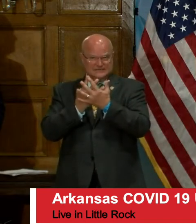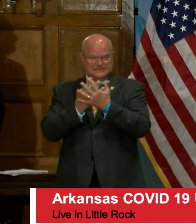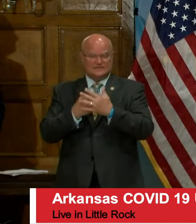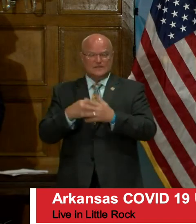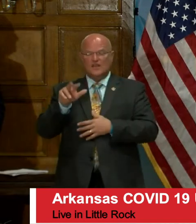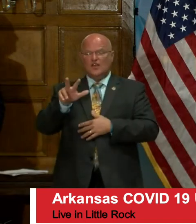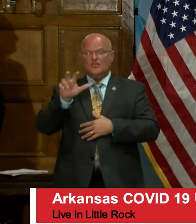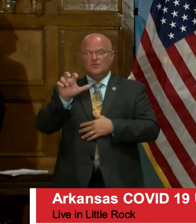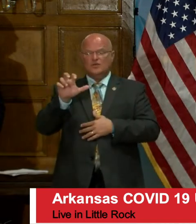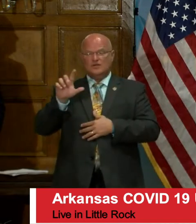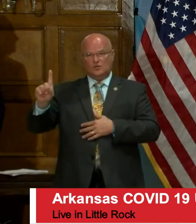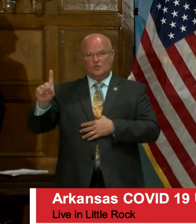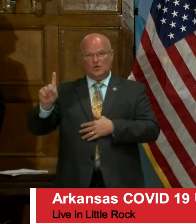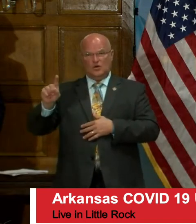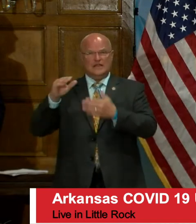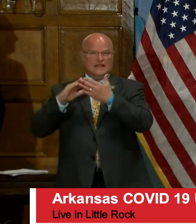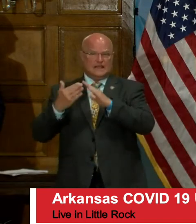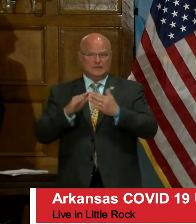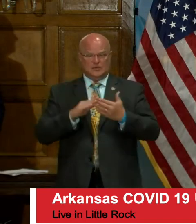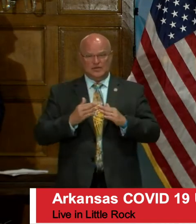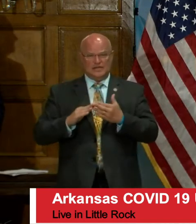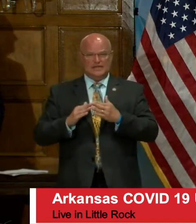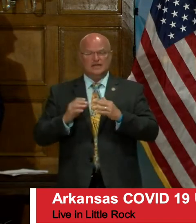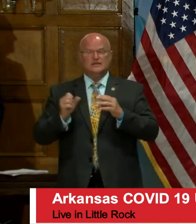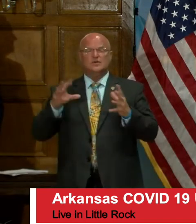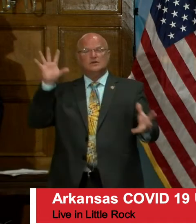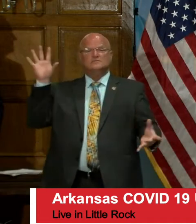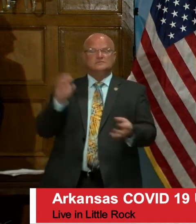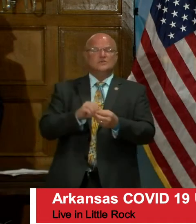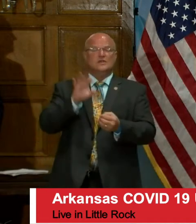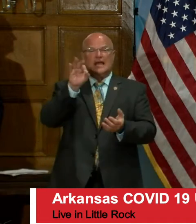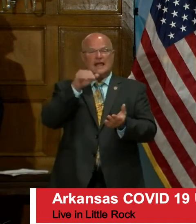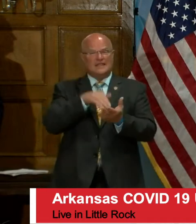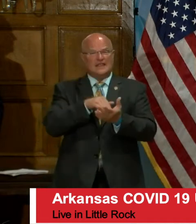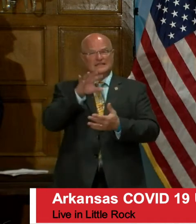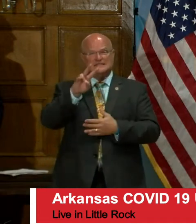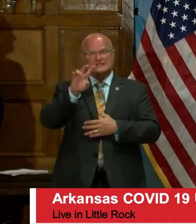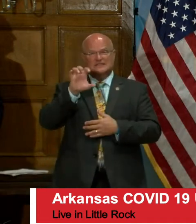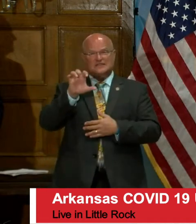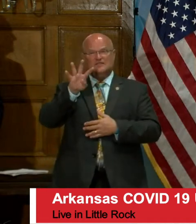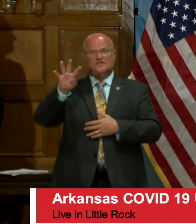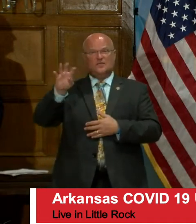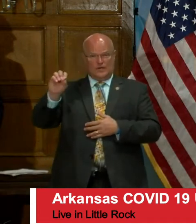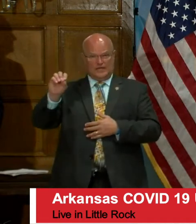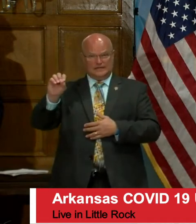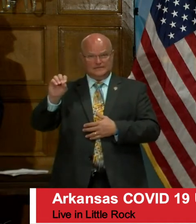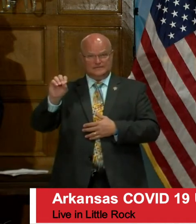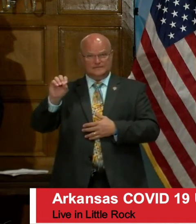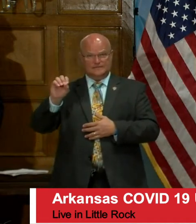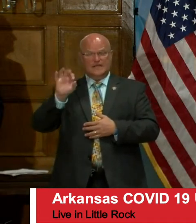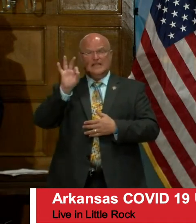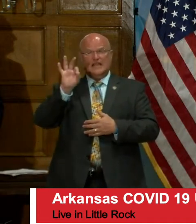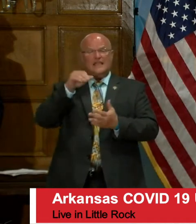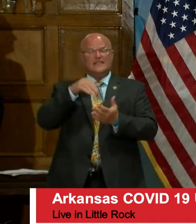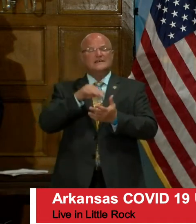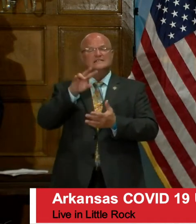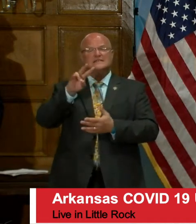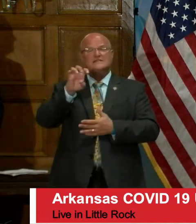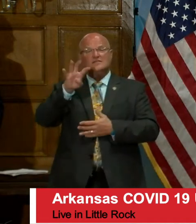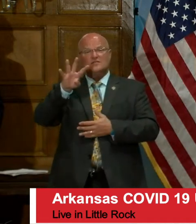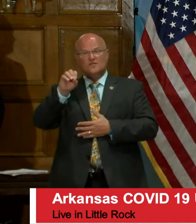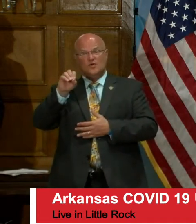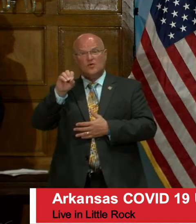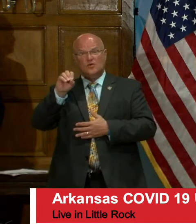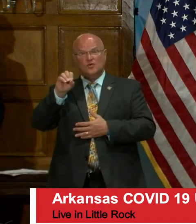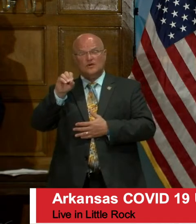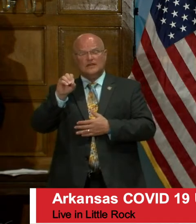and 301 were in the community. So our total is 9,740. Of those